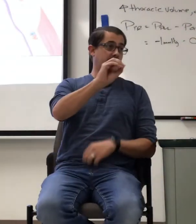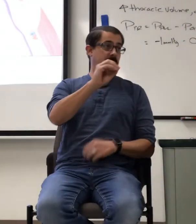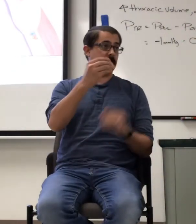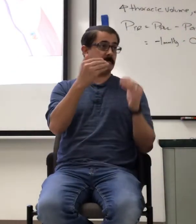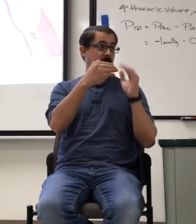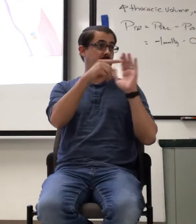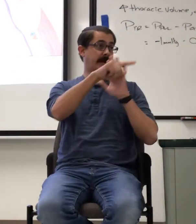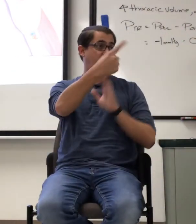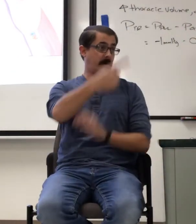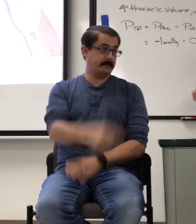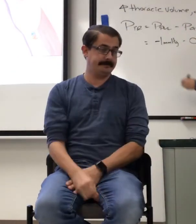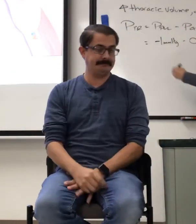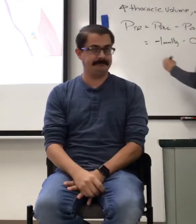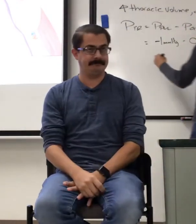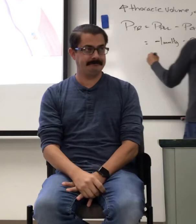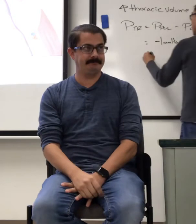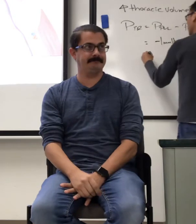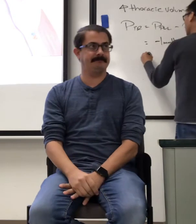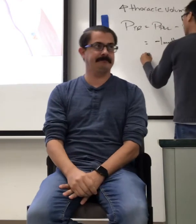-1.